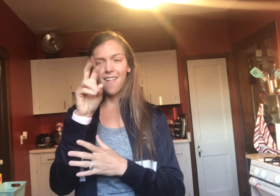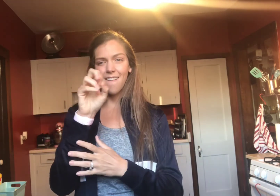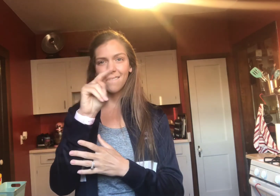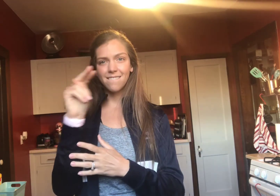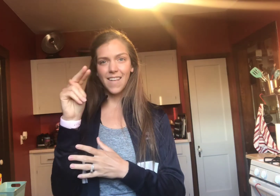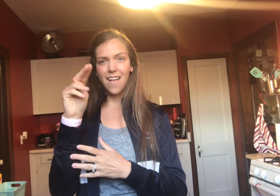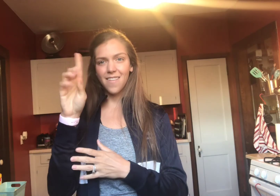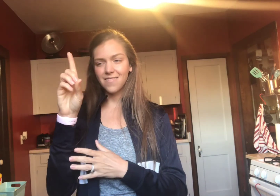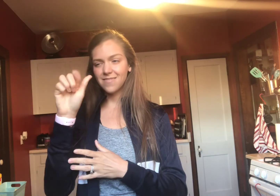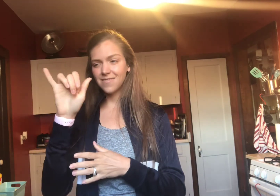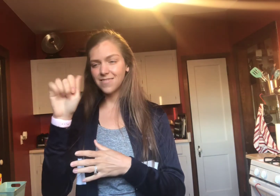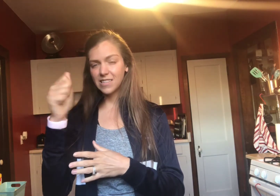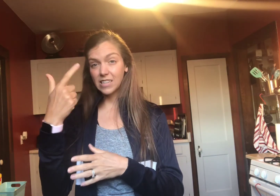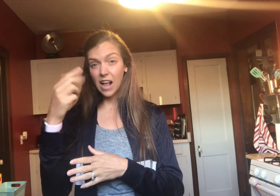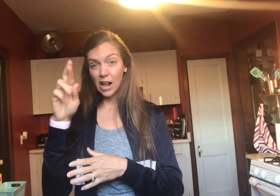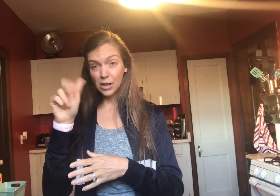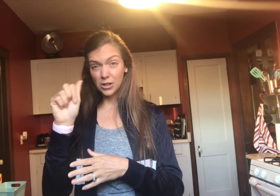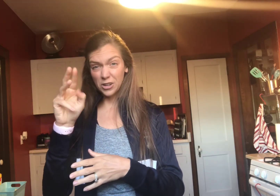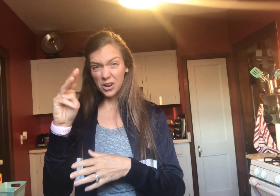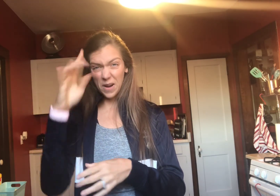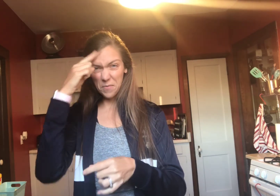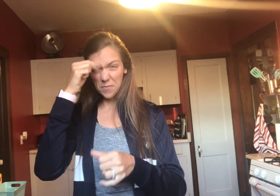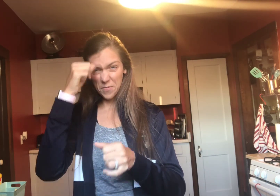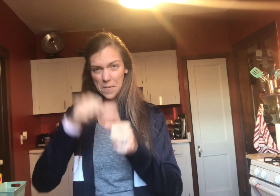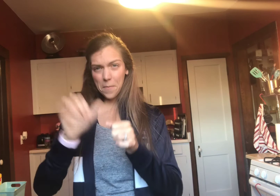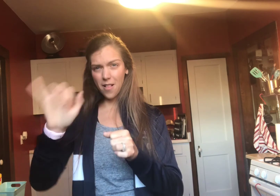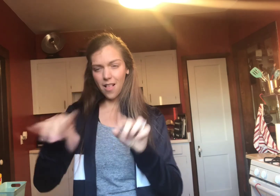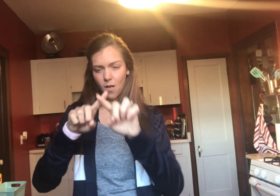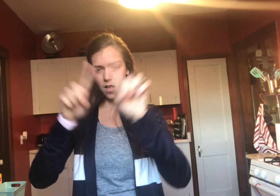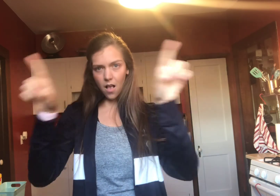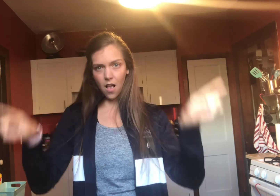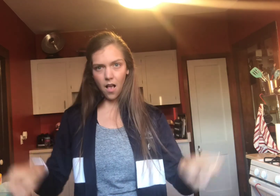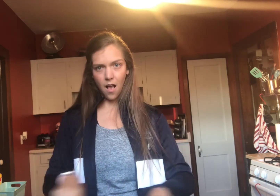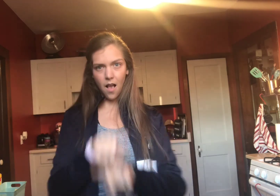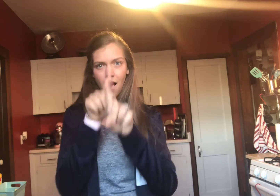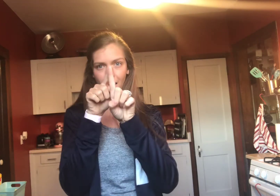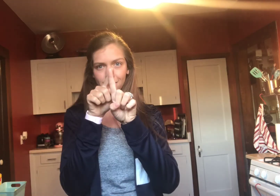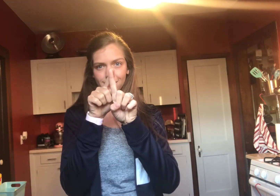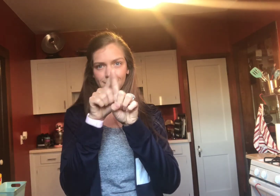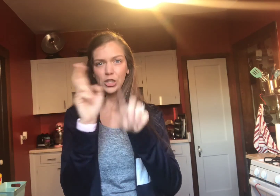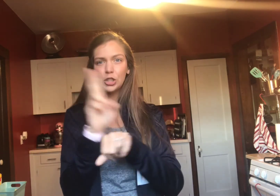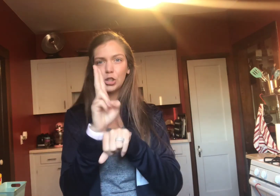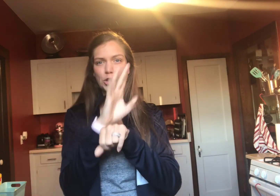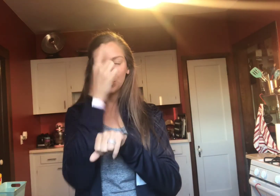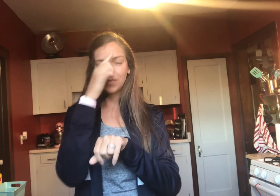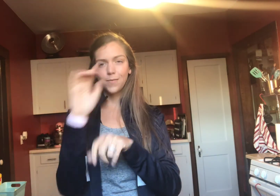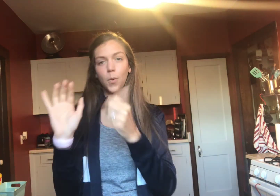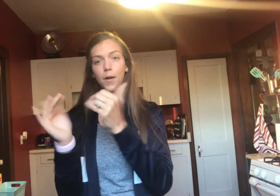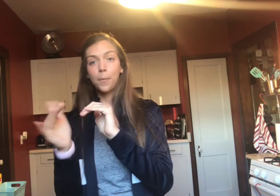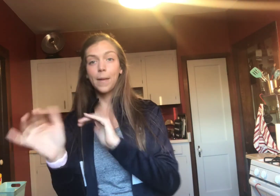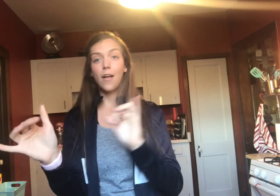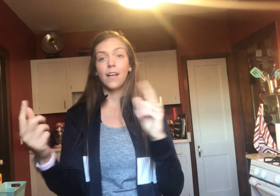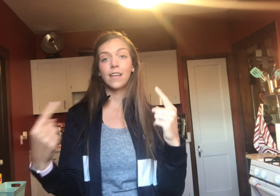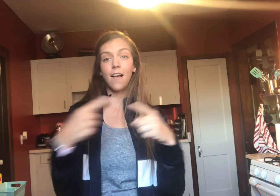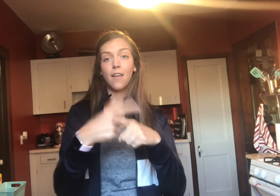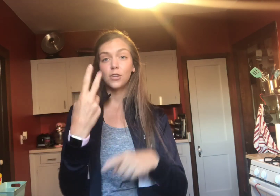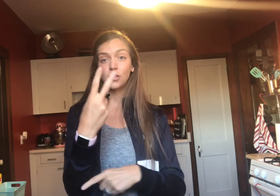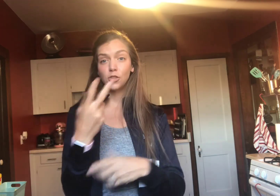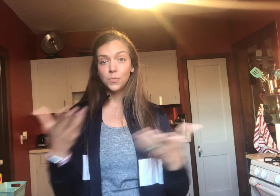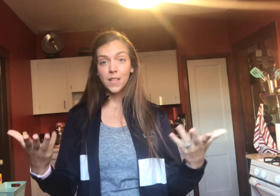a Venn diagram. We worked on these during school. Remember, these are those circle diagrams that intersect in the middle